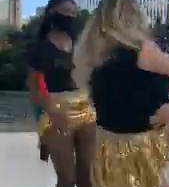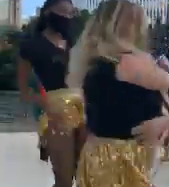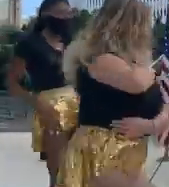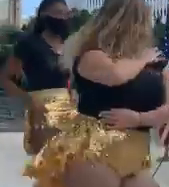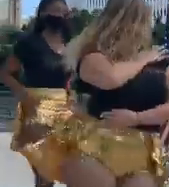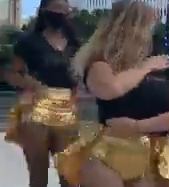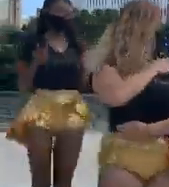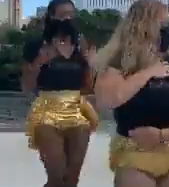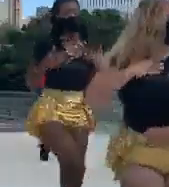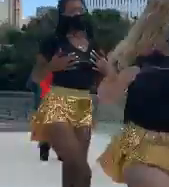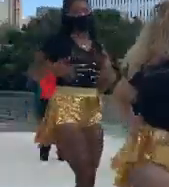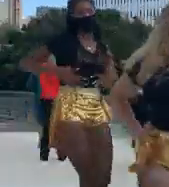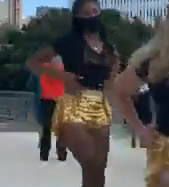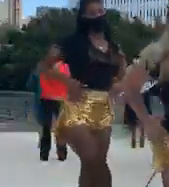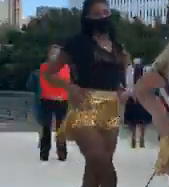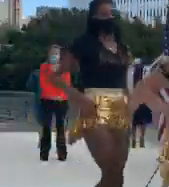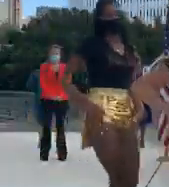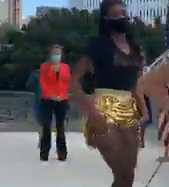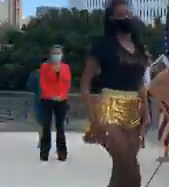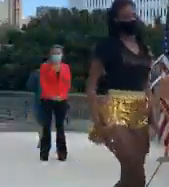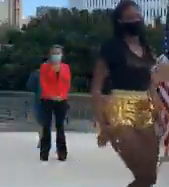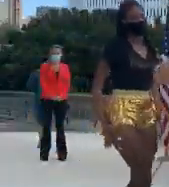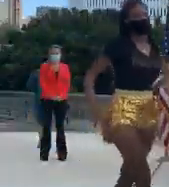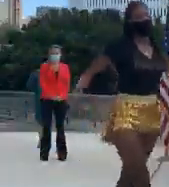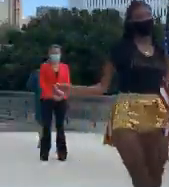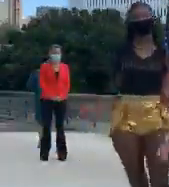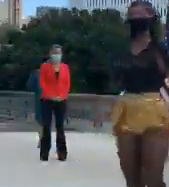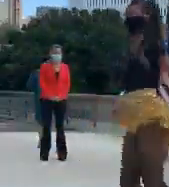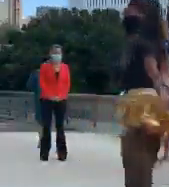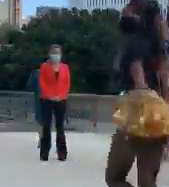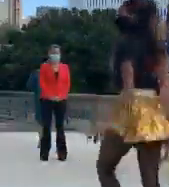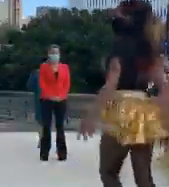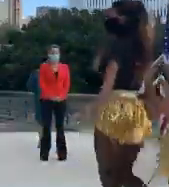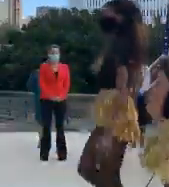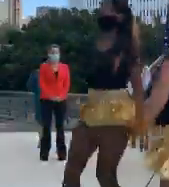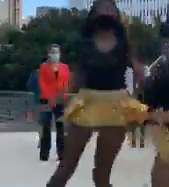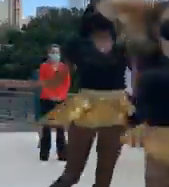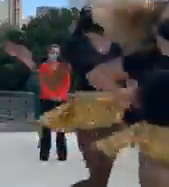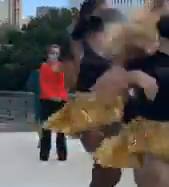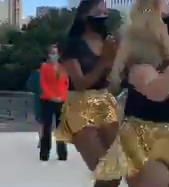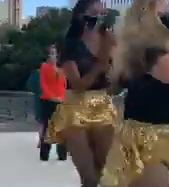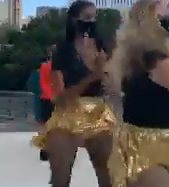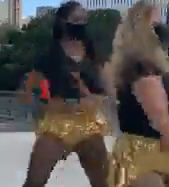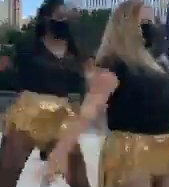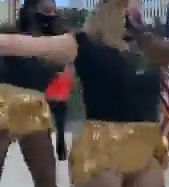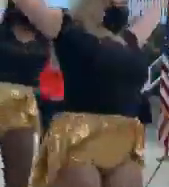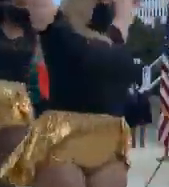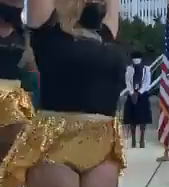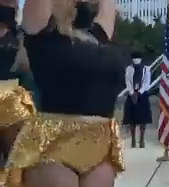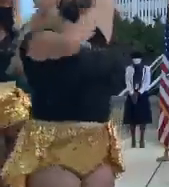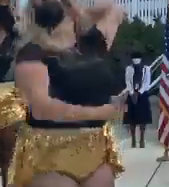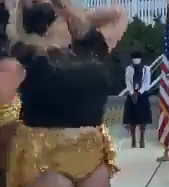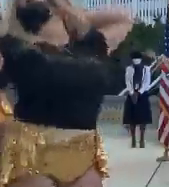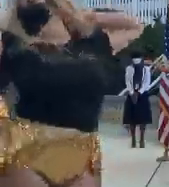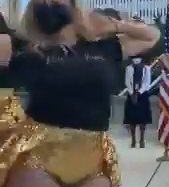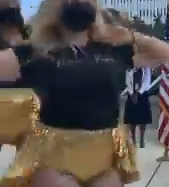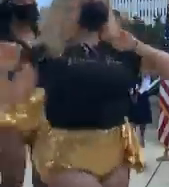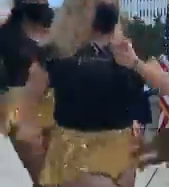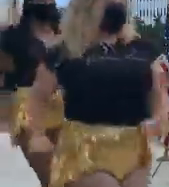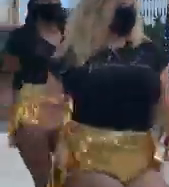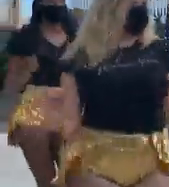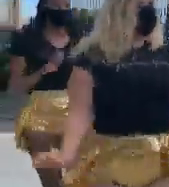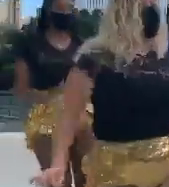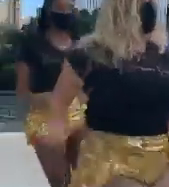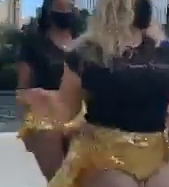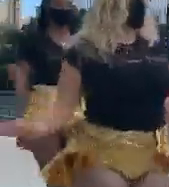para encontrar el camino. ¿Y para qué llorar? ¿Para qué? Si